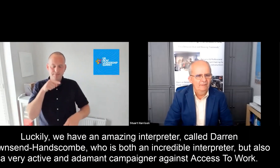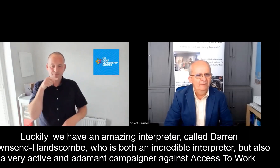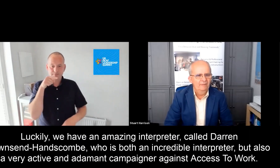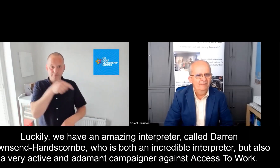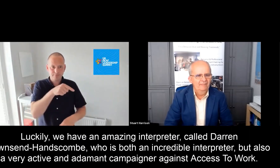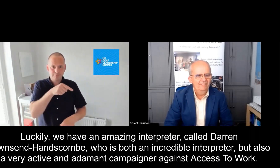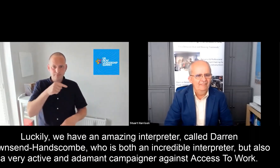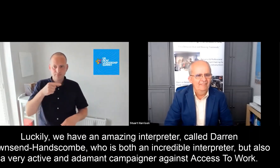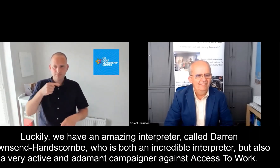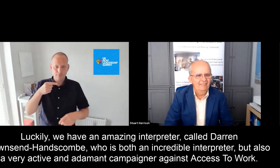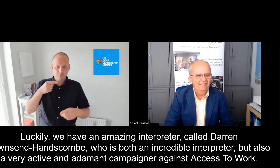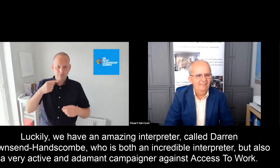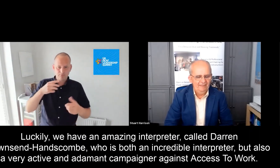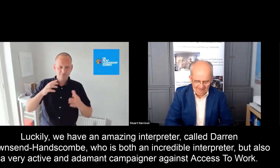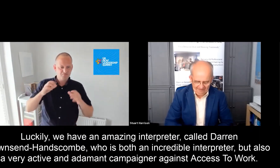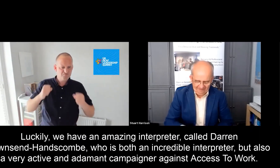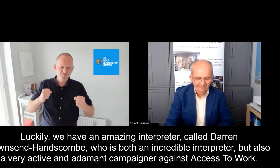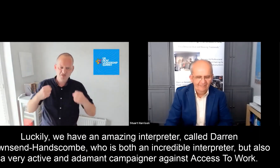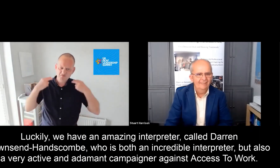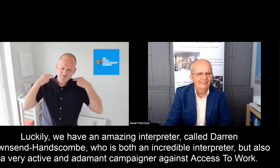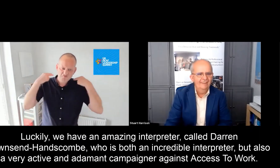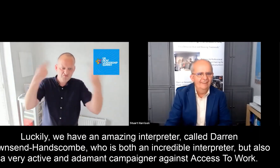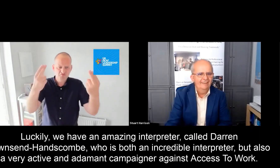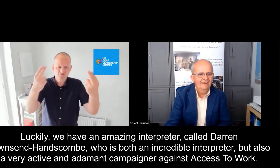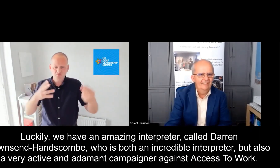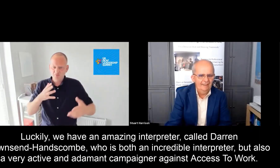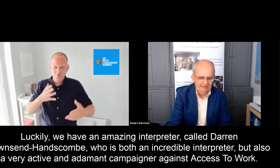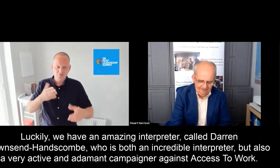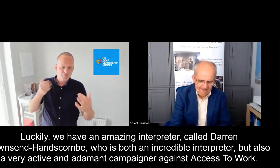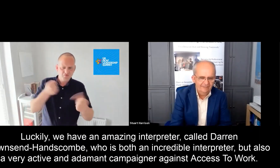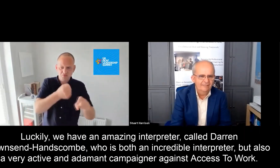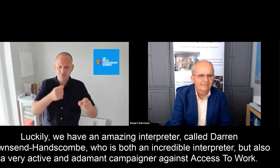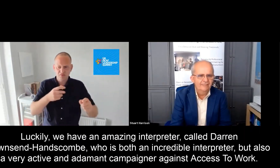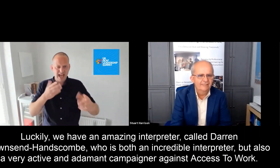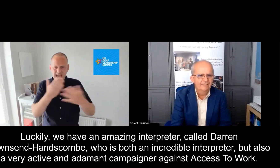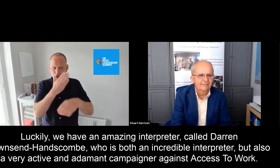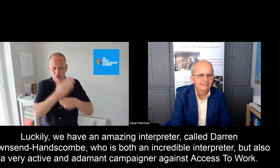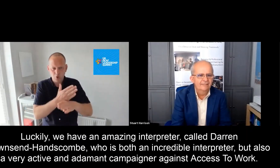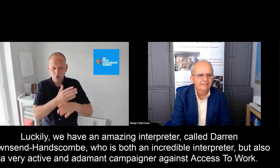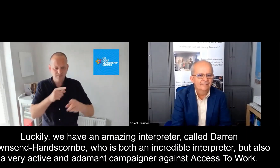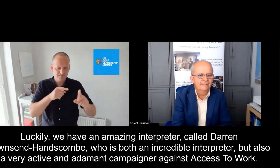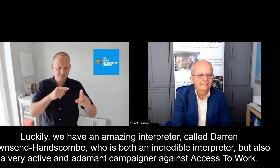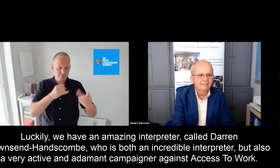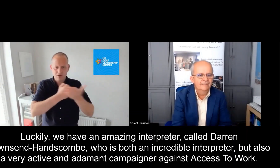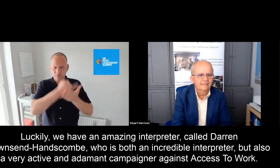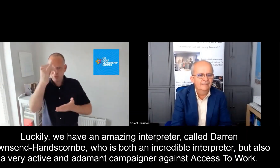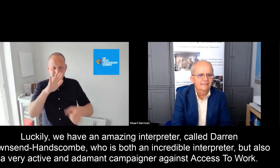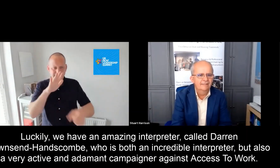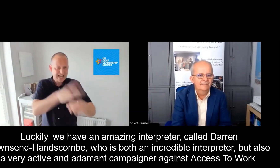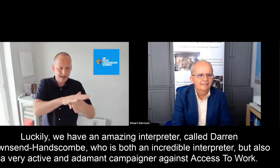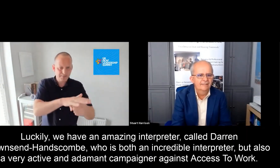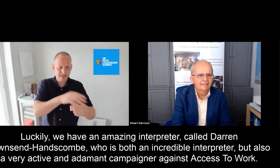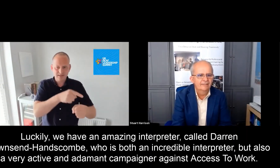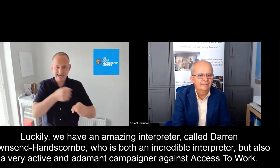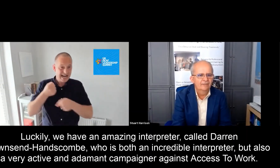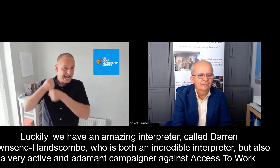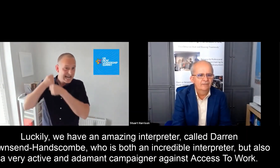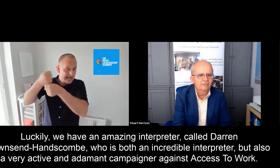is both an incredible interpreter, but also a very active and adamant campaigner against access to